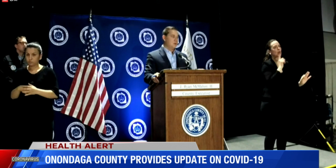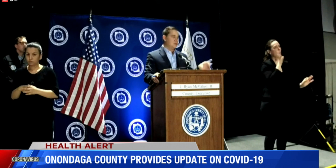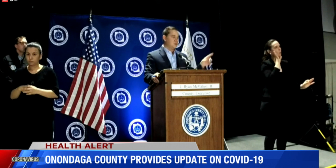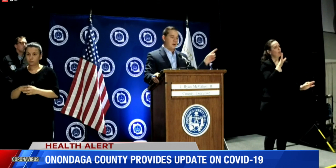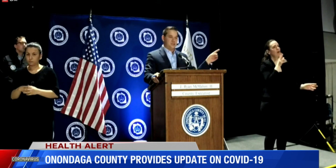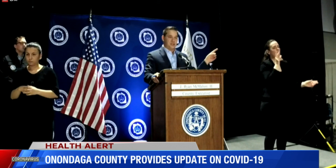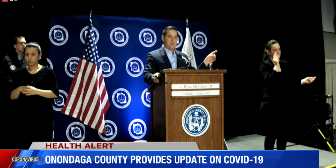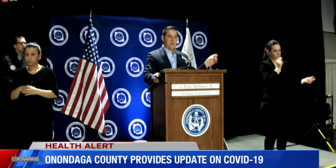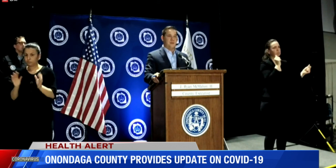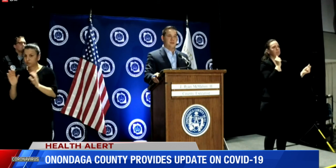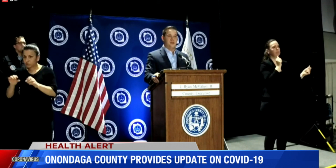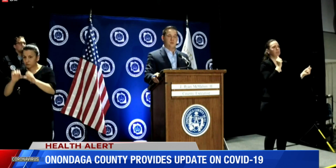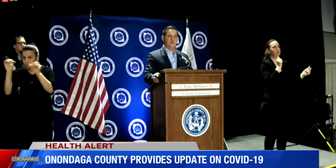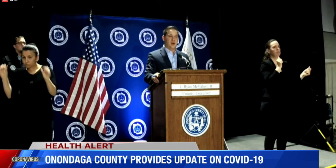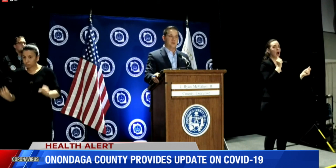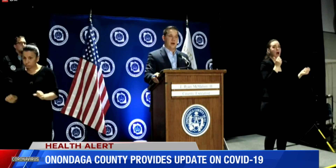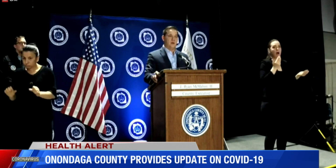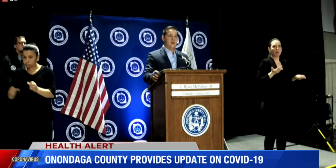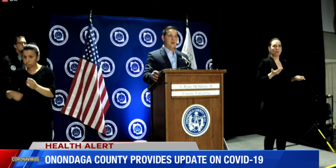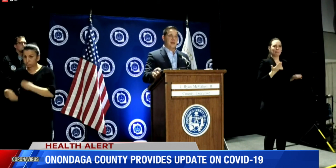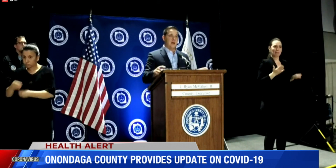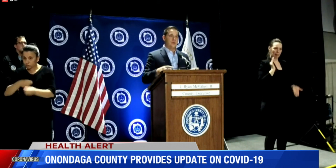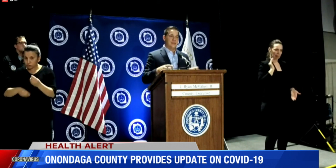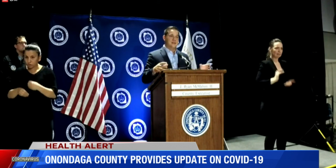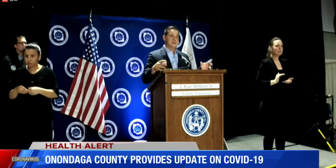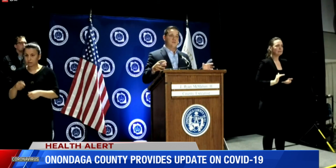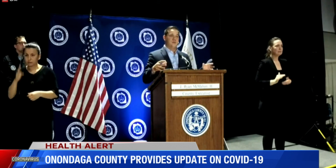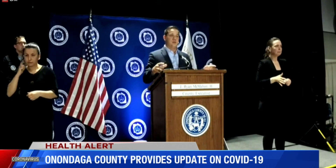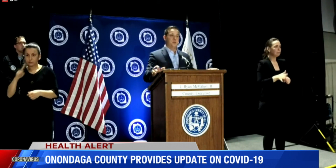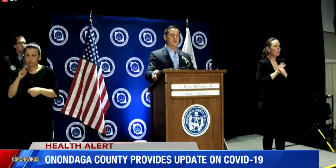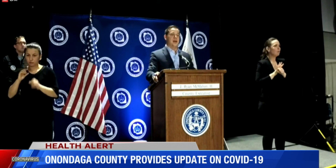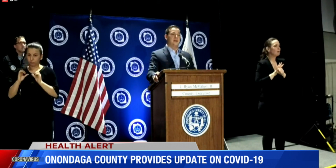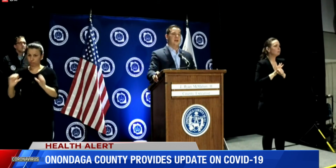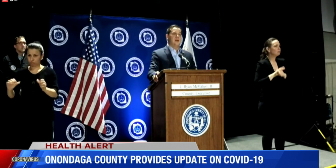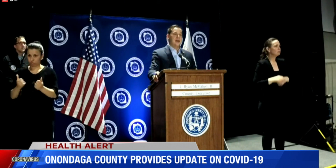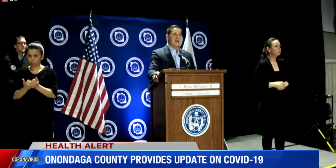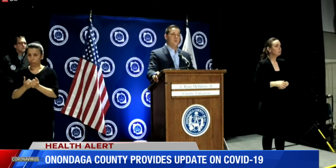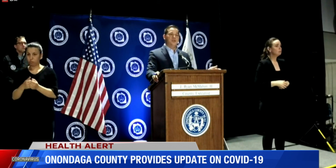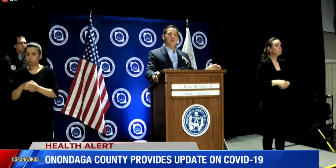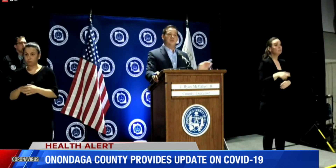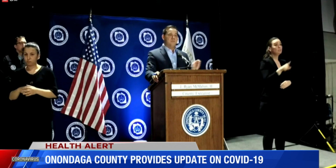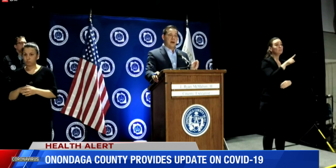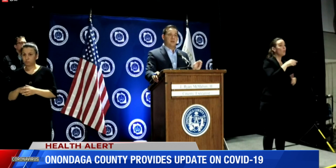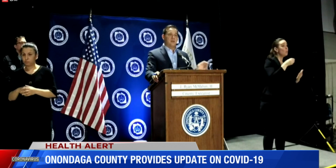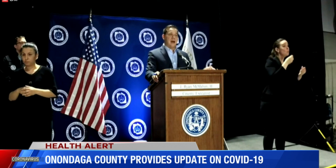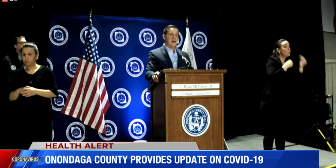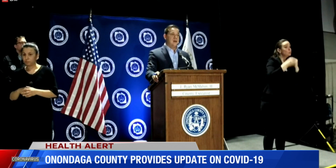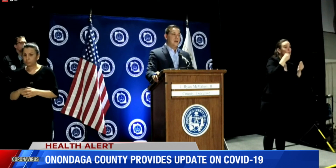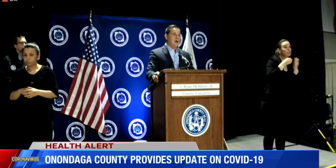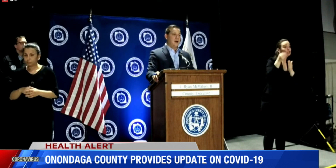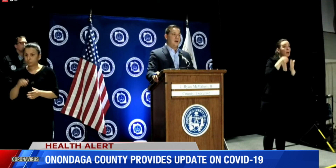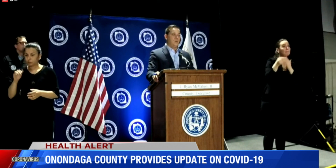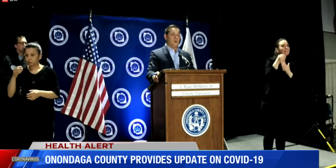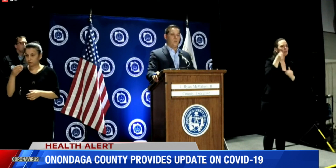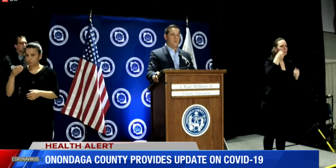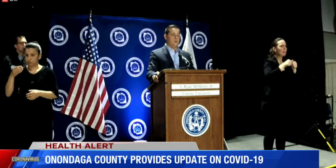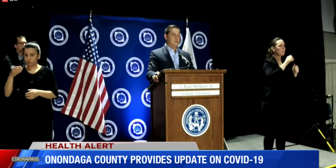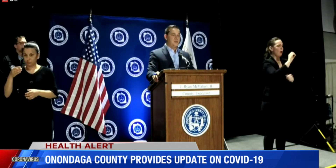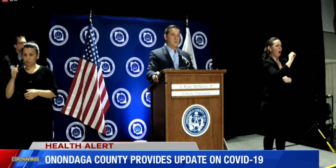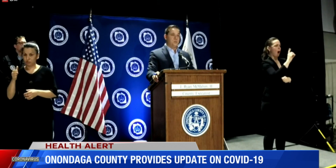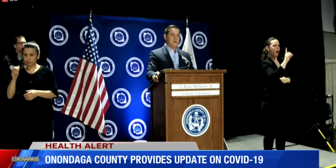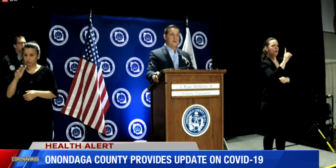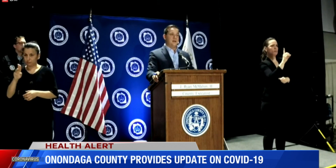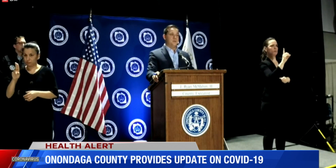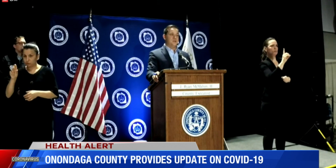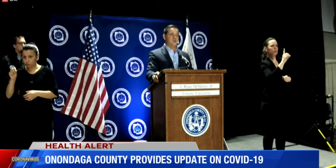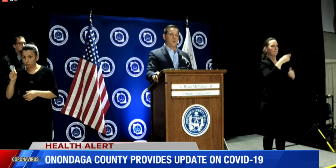shopping, let's go out shopping on the days we've talked about. That will get us to 50%. And if we do even better than that,